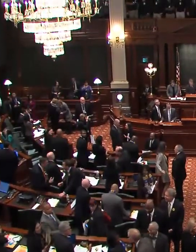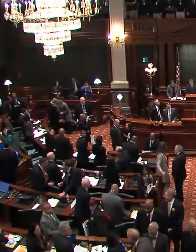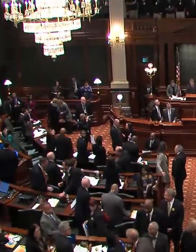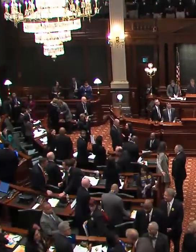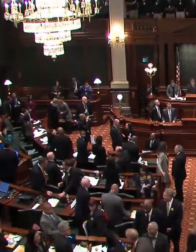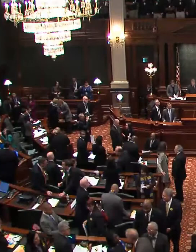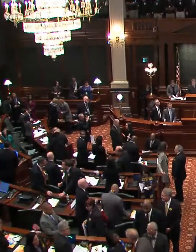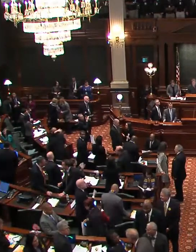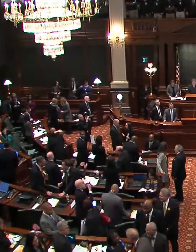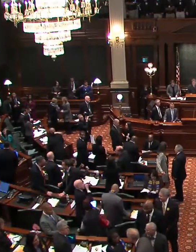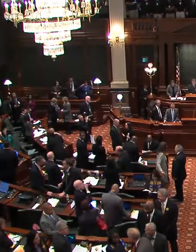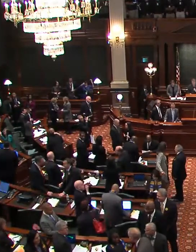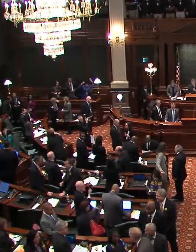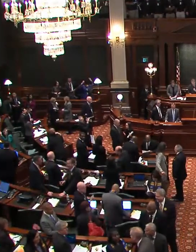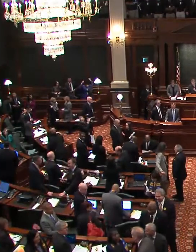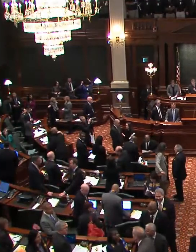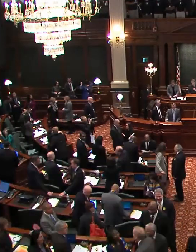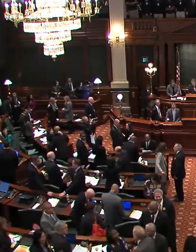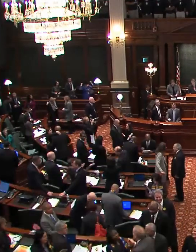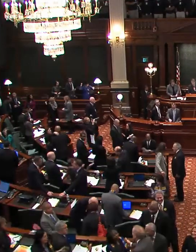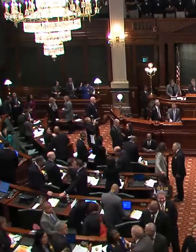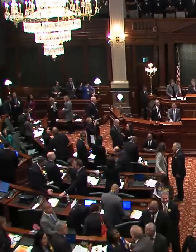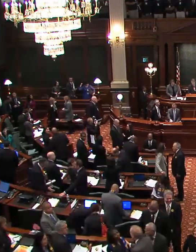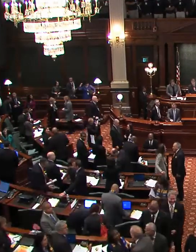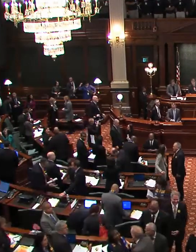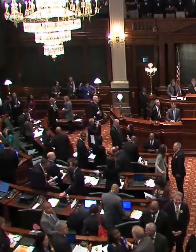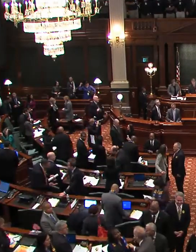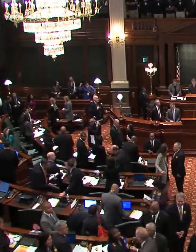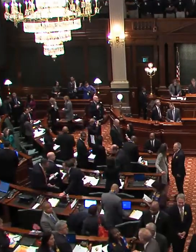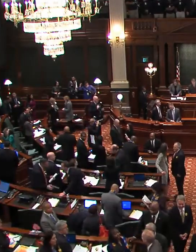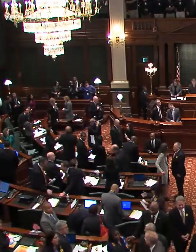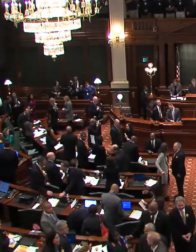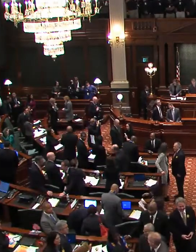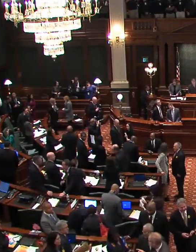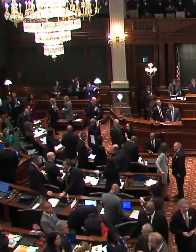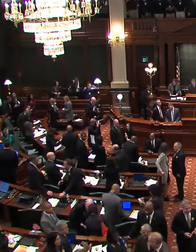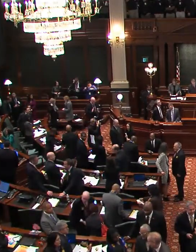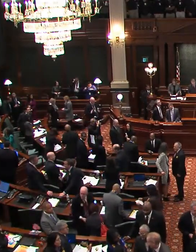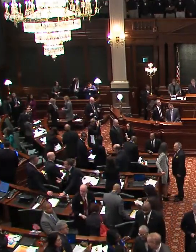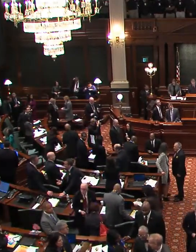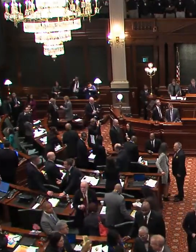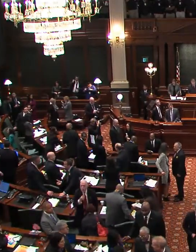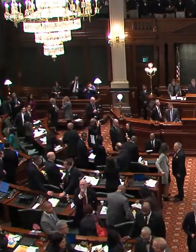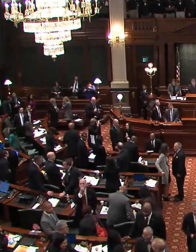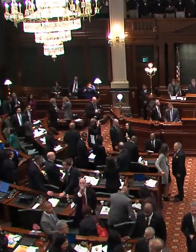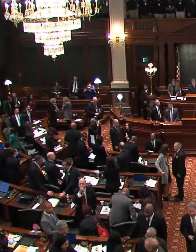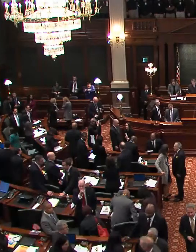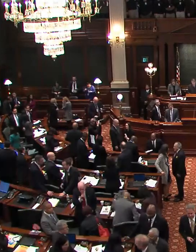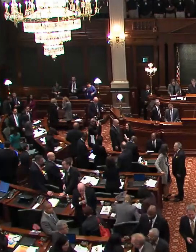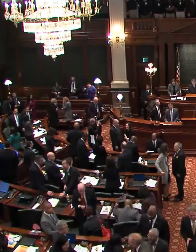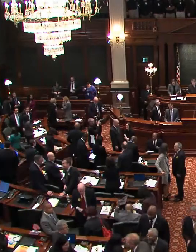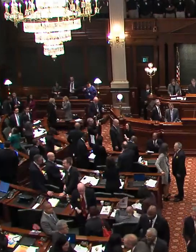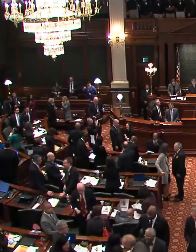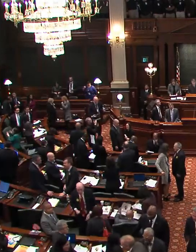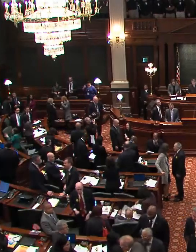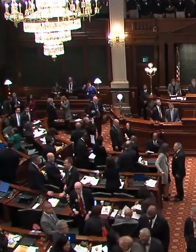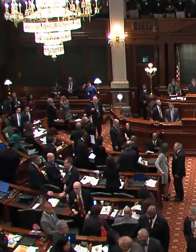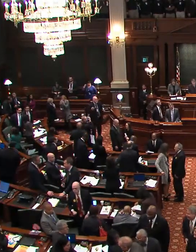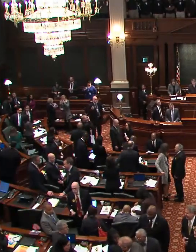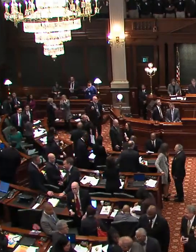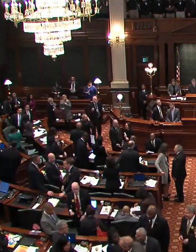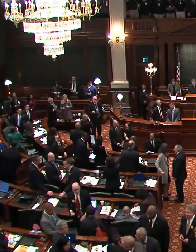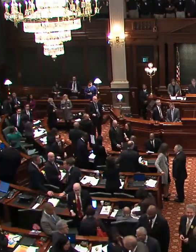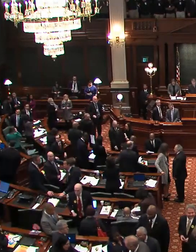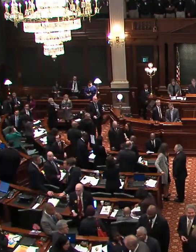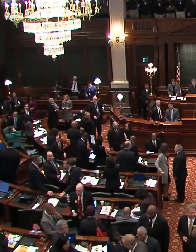arise. The President of the Senate has moved that the joint session do now arise. All those in favor say aye. Those opposed say